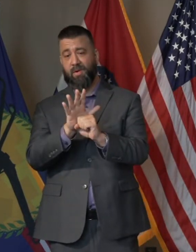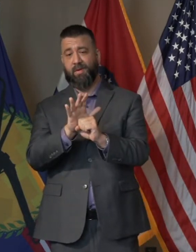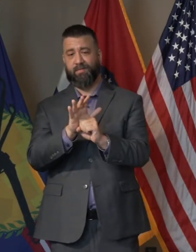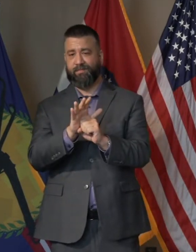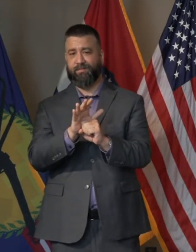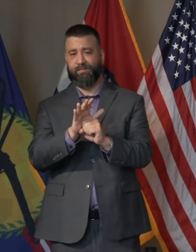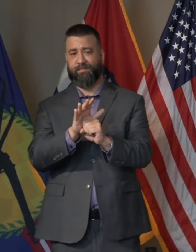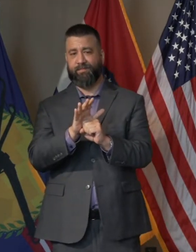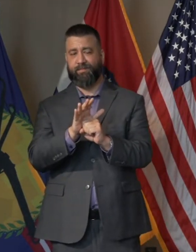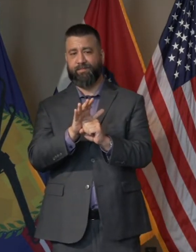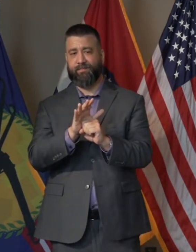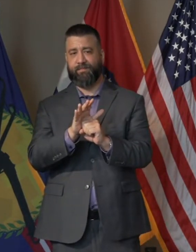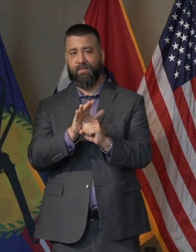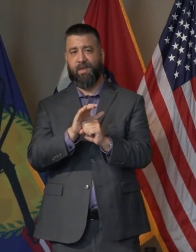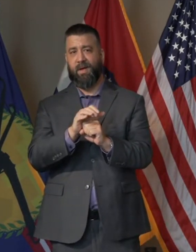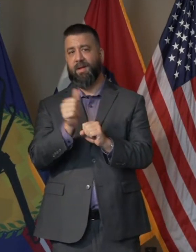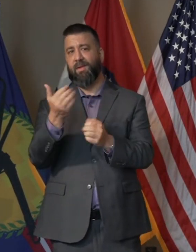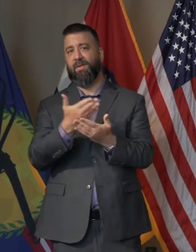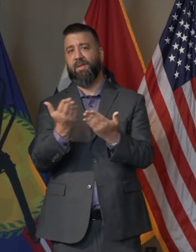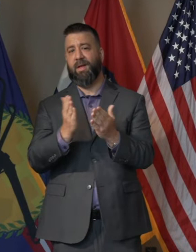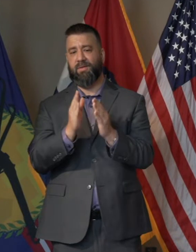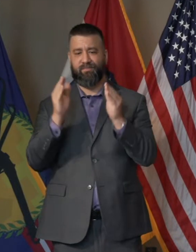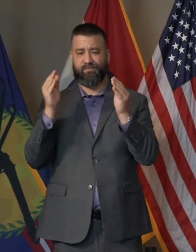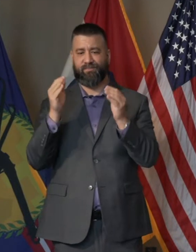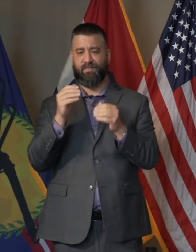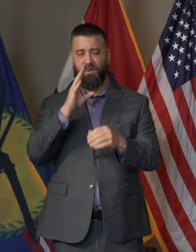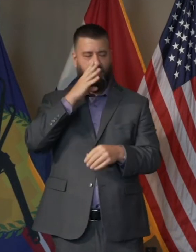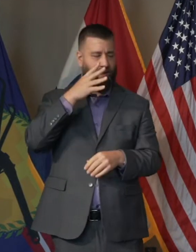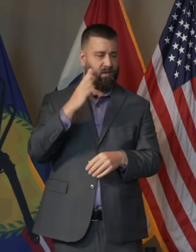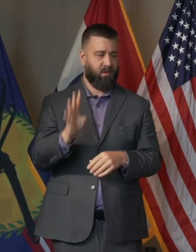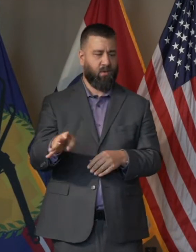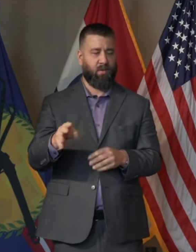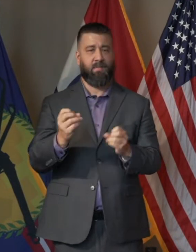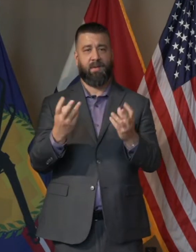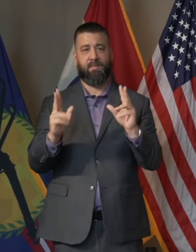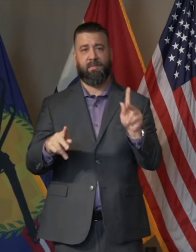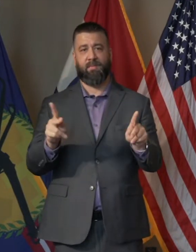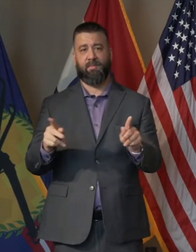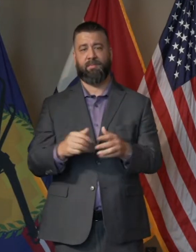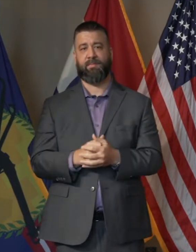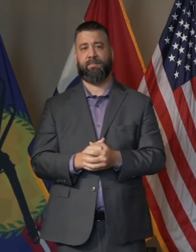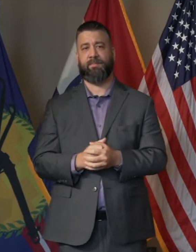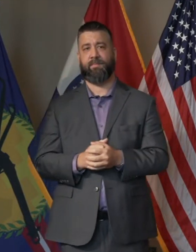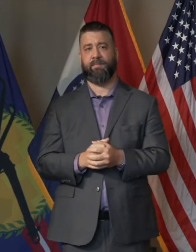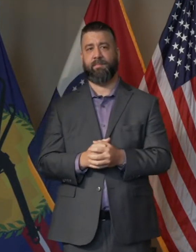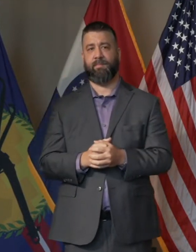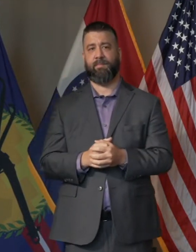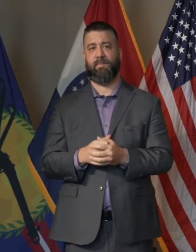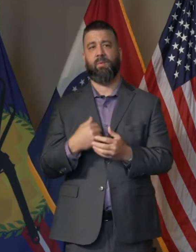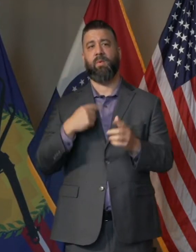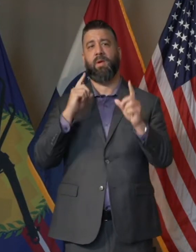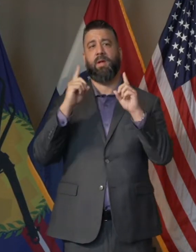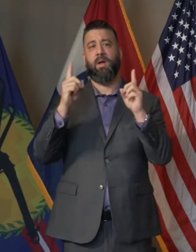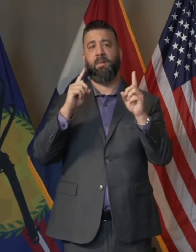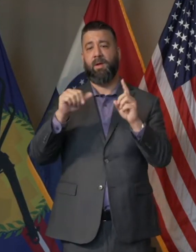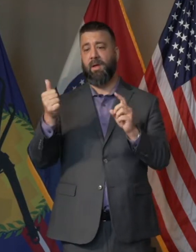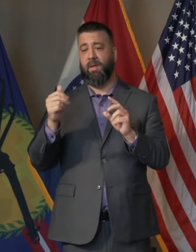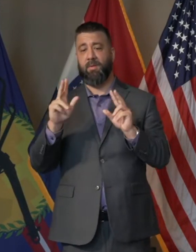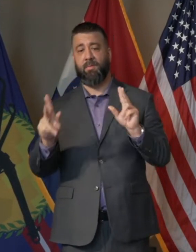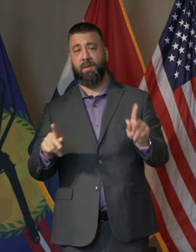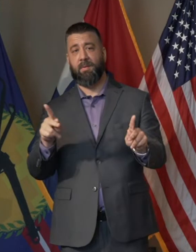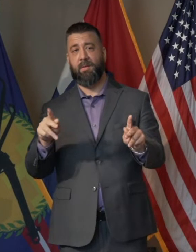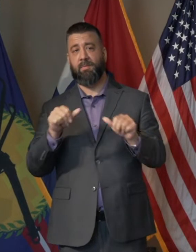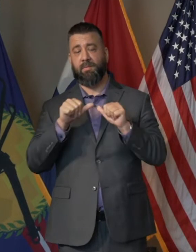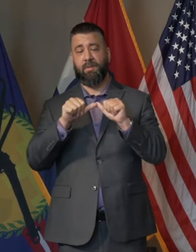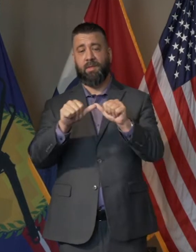the indivisible nature of so many of our residents. As we talk about others and